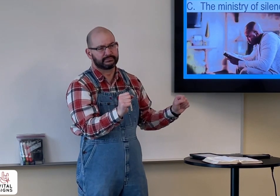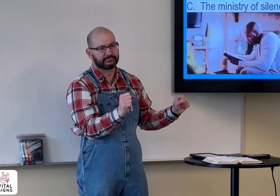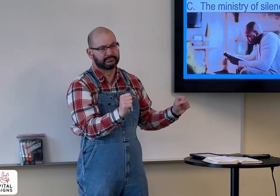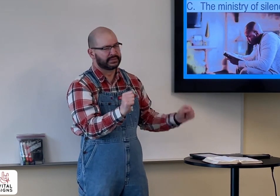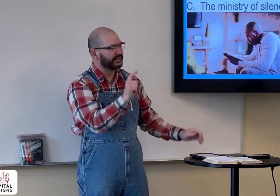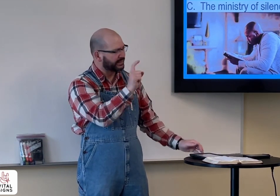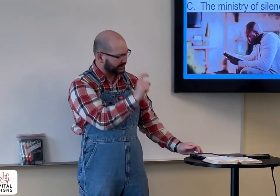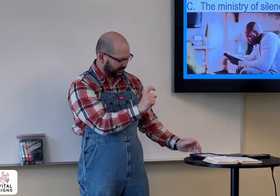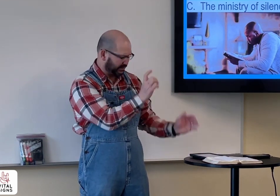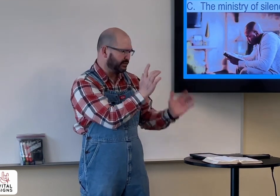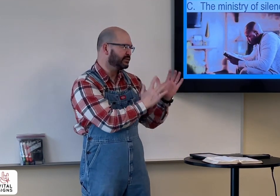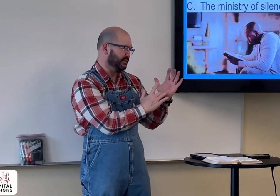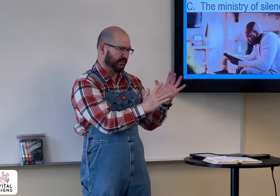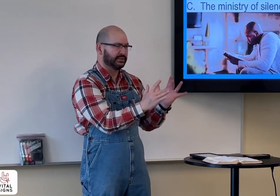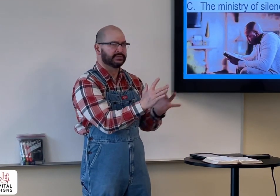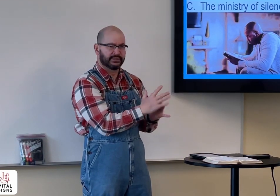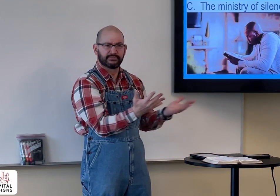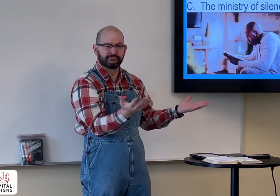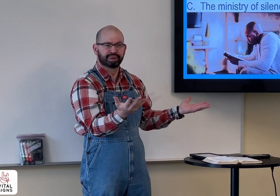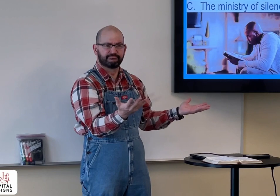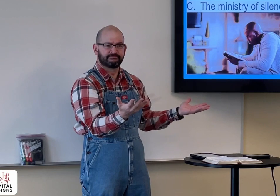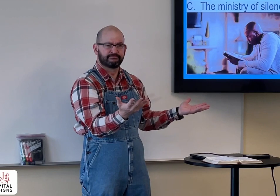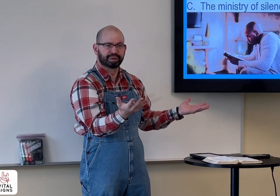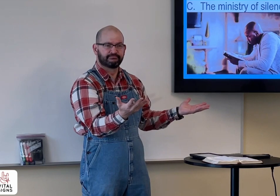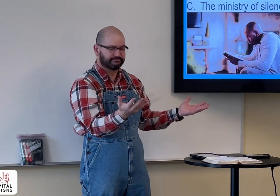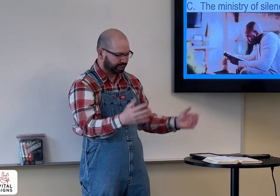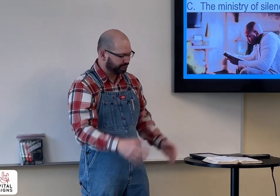salvation. You need Jesus.